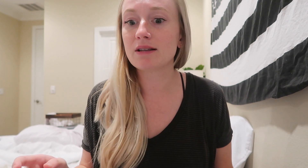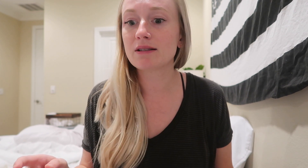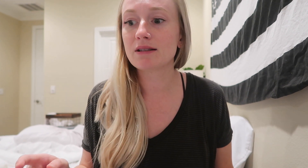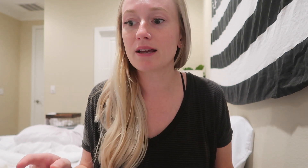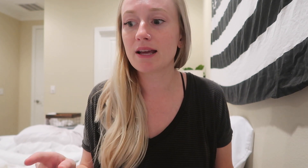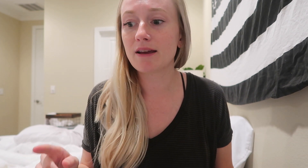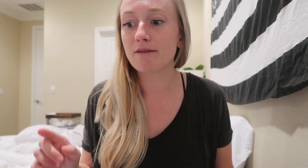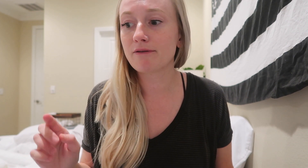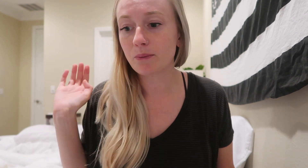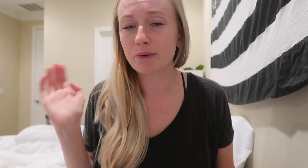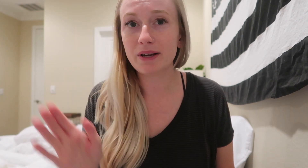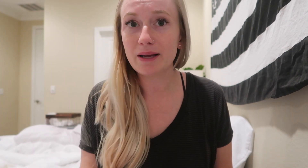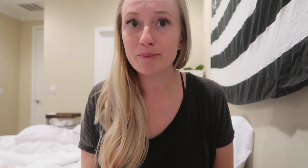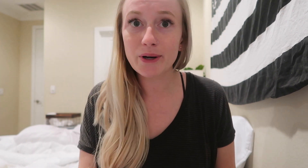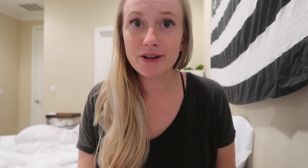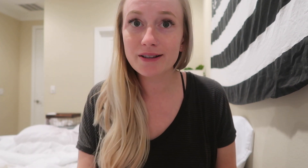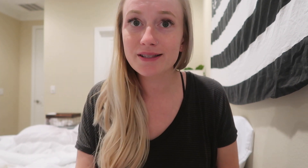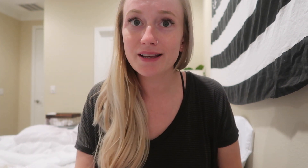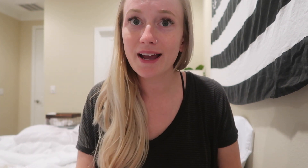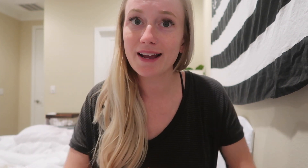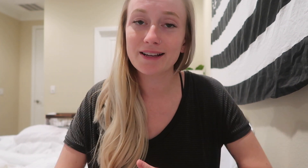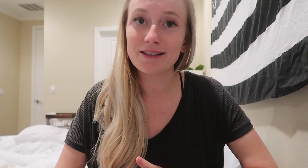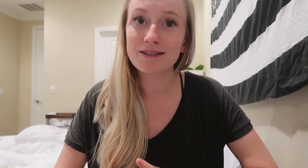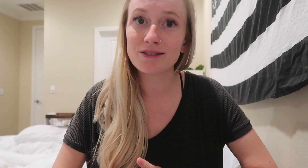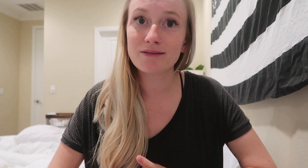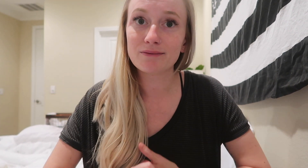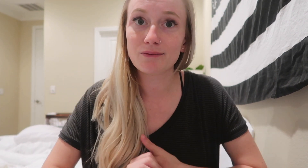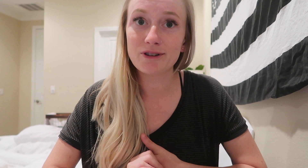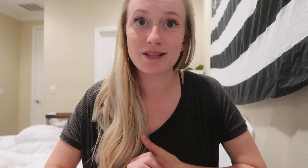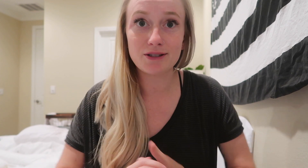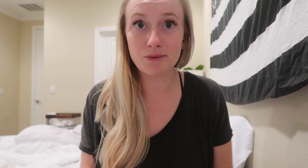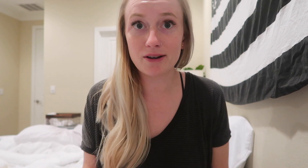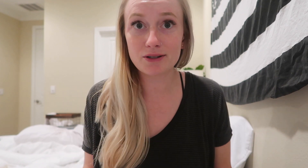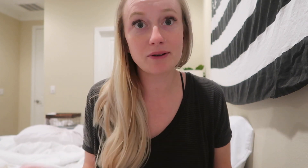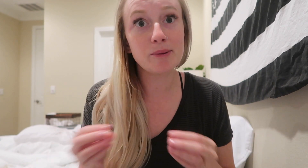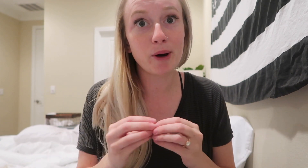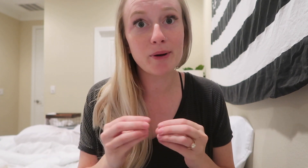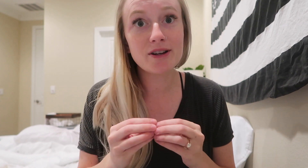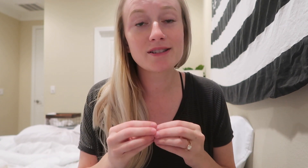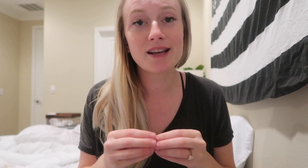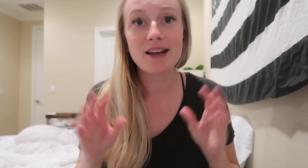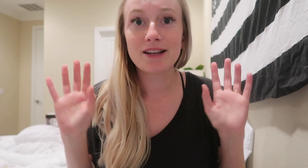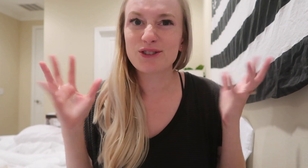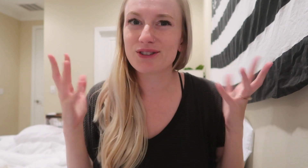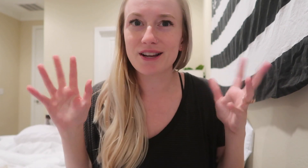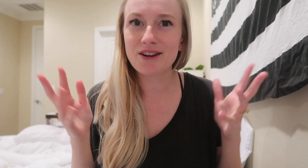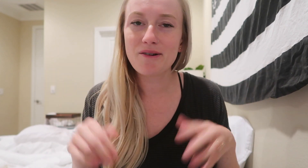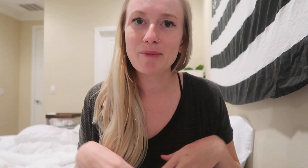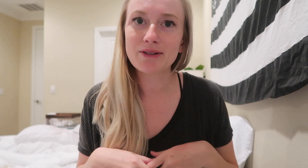this if we're reading books and we say, do you want to read more books? She'll say, no, I'm all